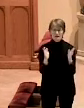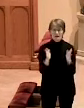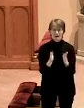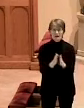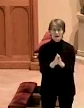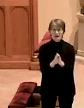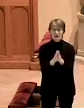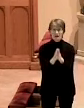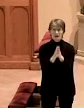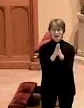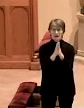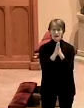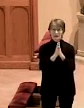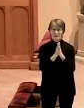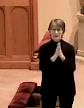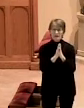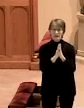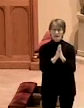Amen.